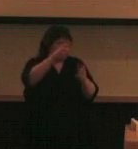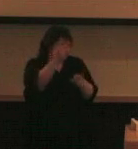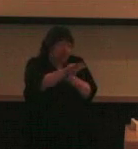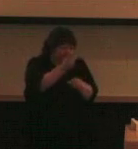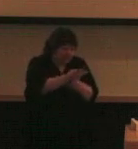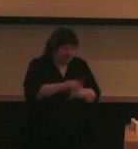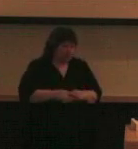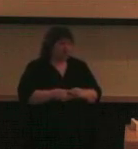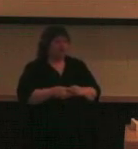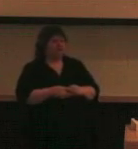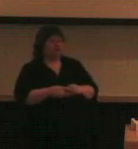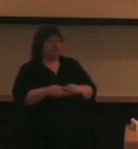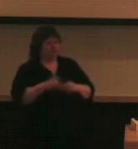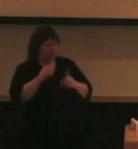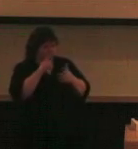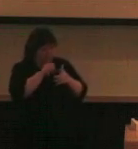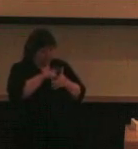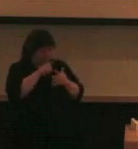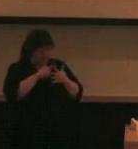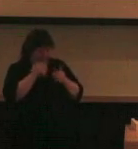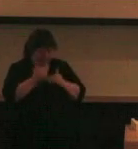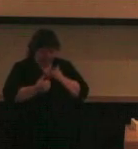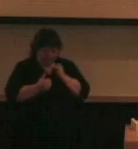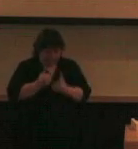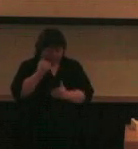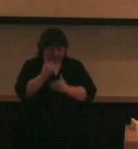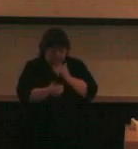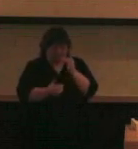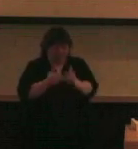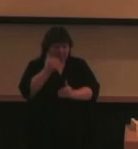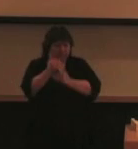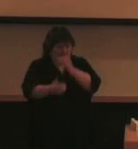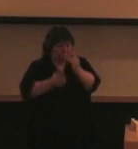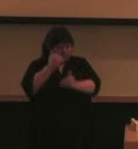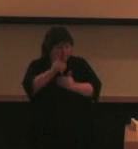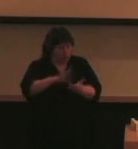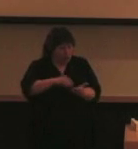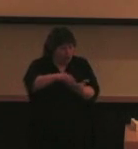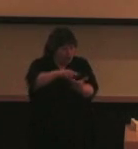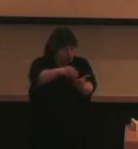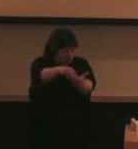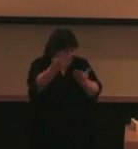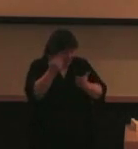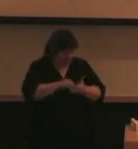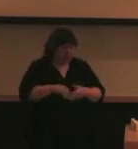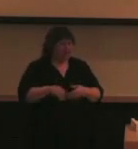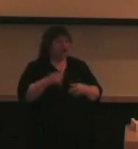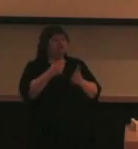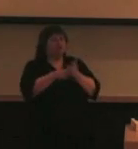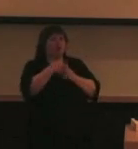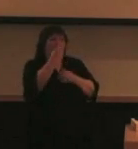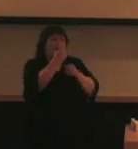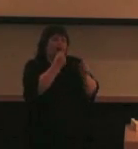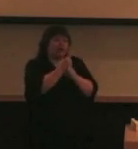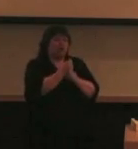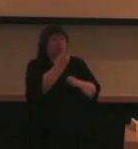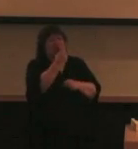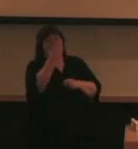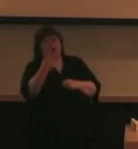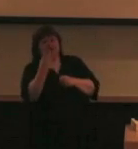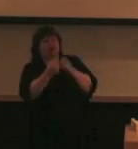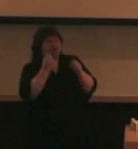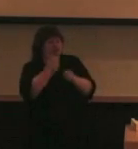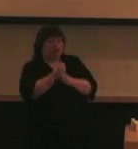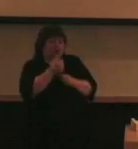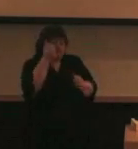managed. Anyways, to not go through all the different steps in this process, it took about a year and a half or longer. I